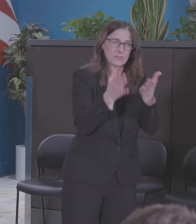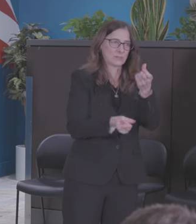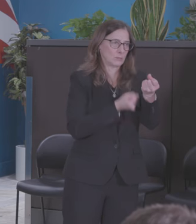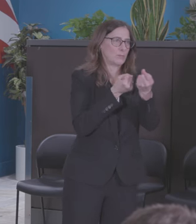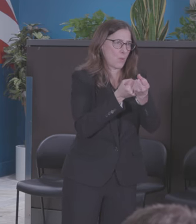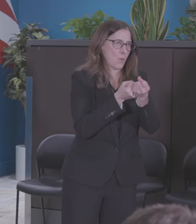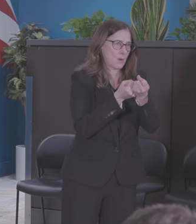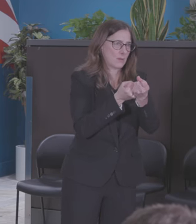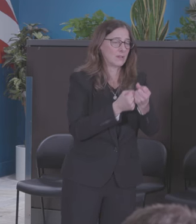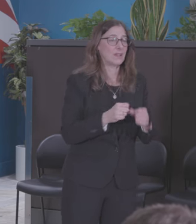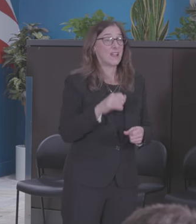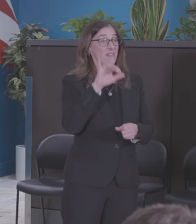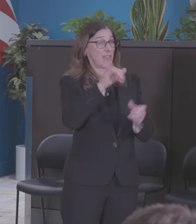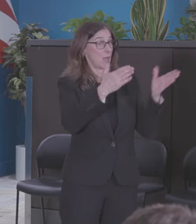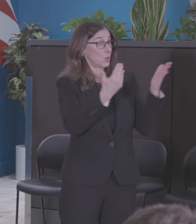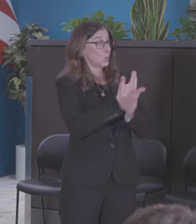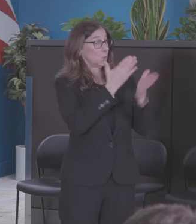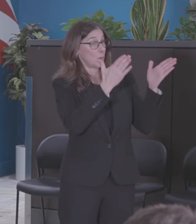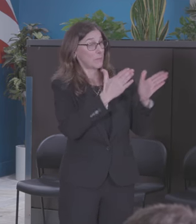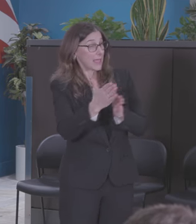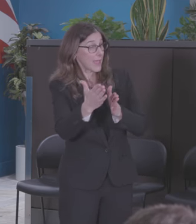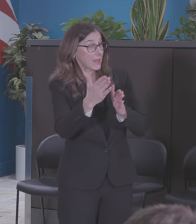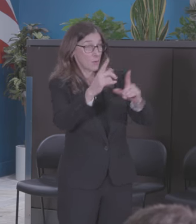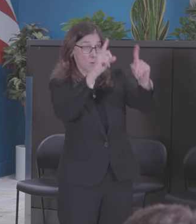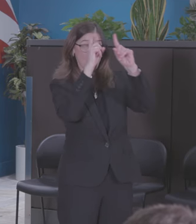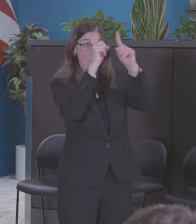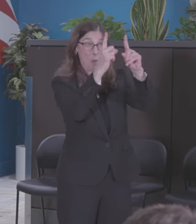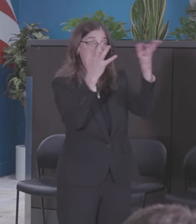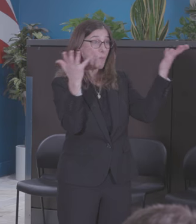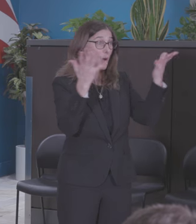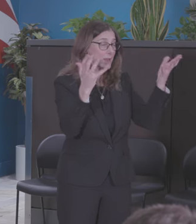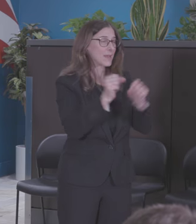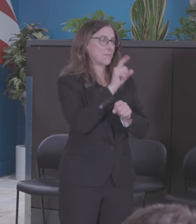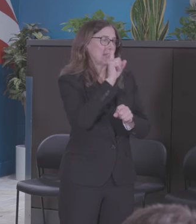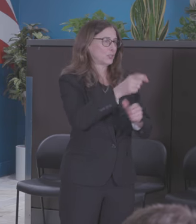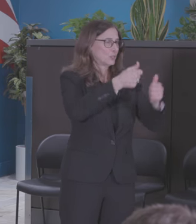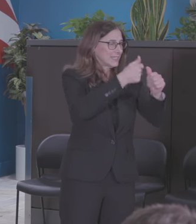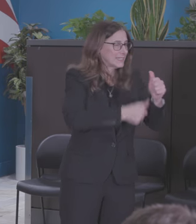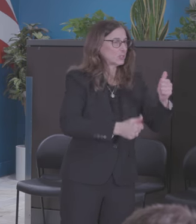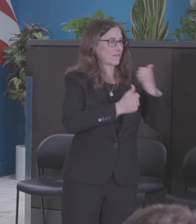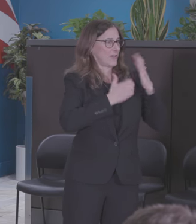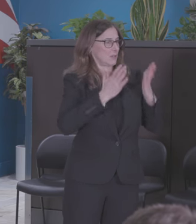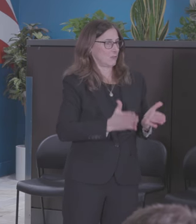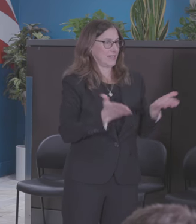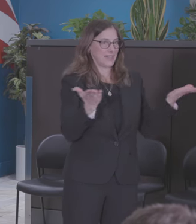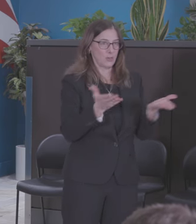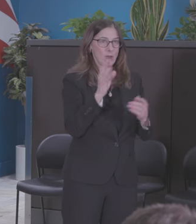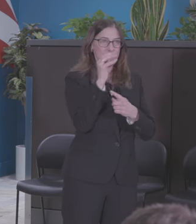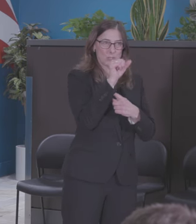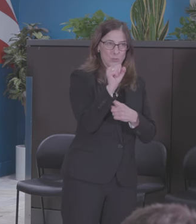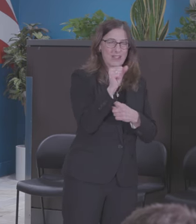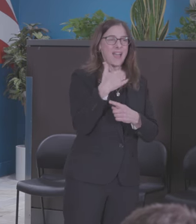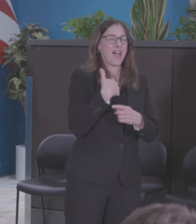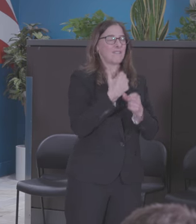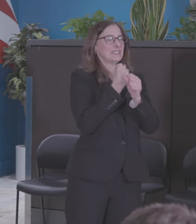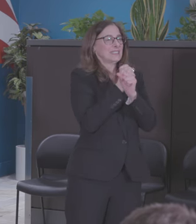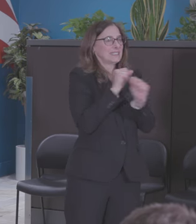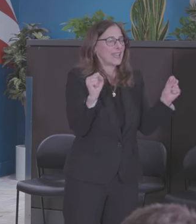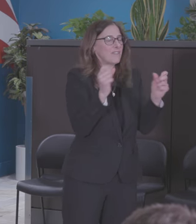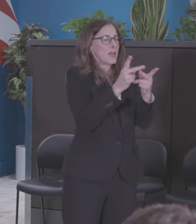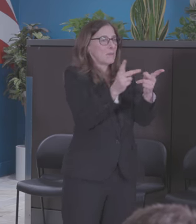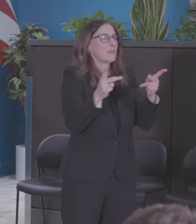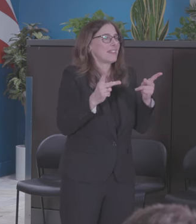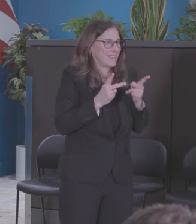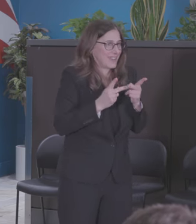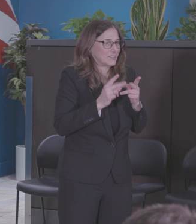overriding goal: to make sure that every veteran in Massachusetts has a stable and secure place to call